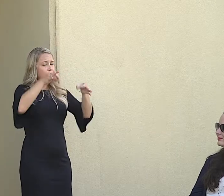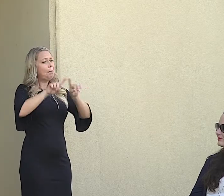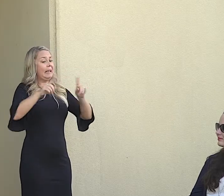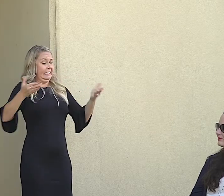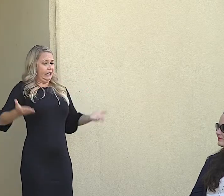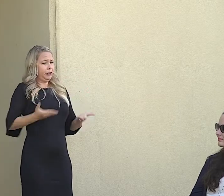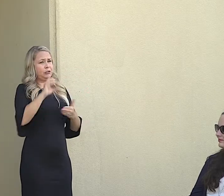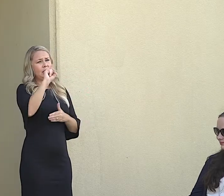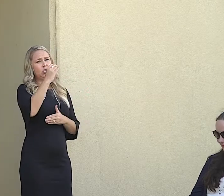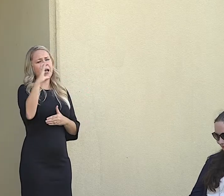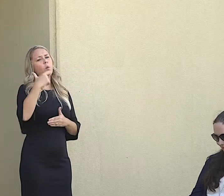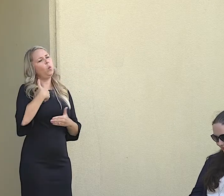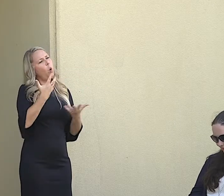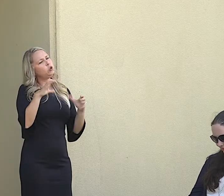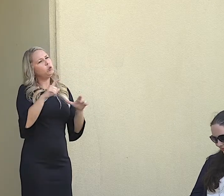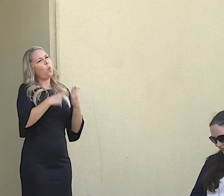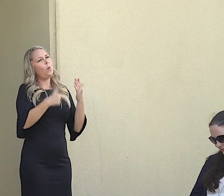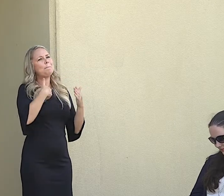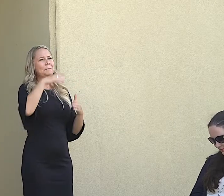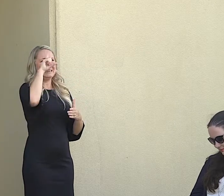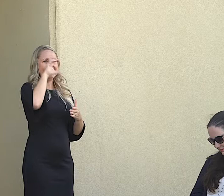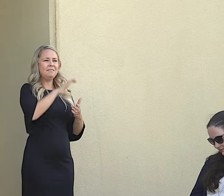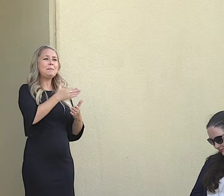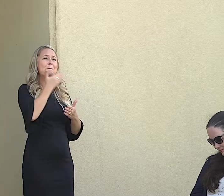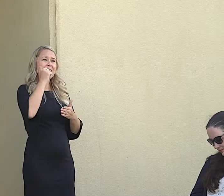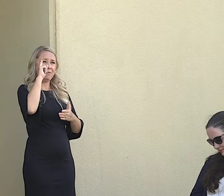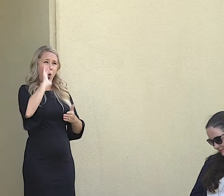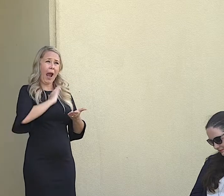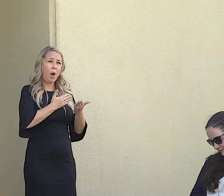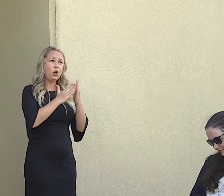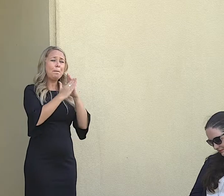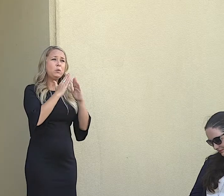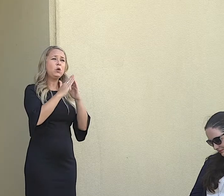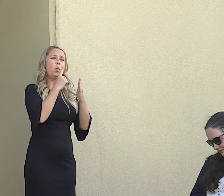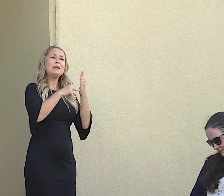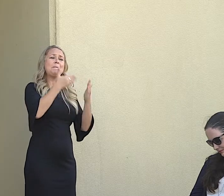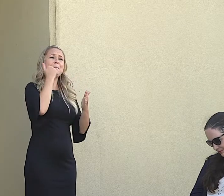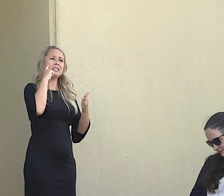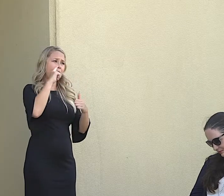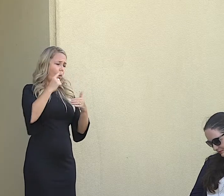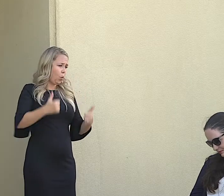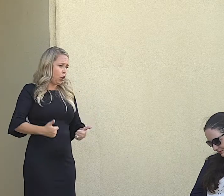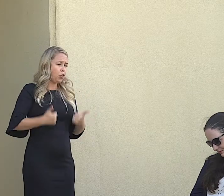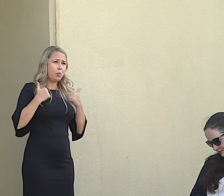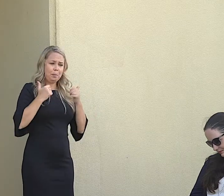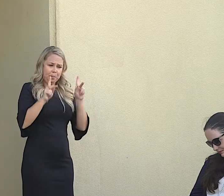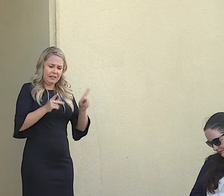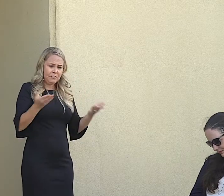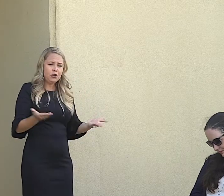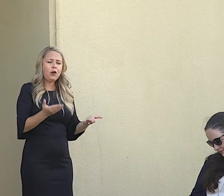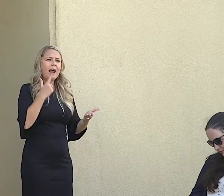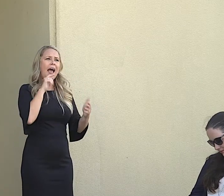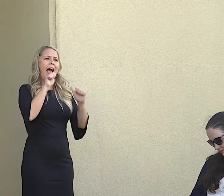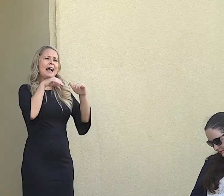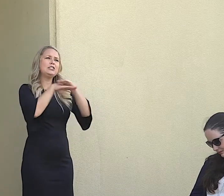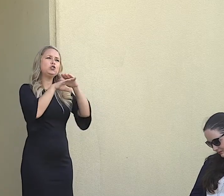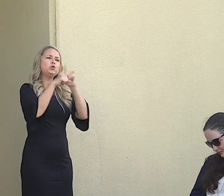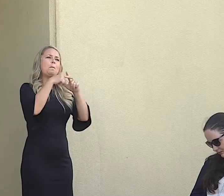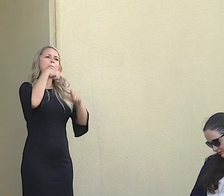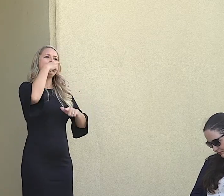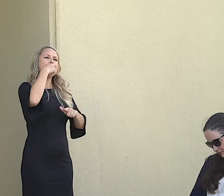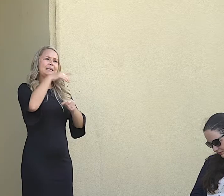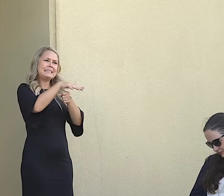Johns County, we want to do what we believe is best for our community, what's best for the residents, while allowing people to continue to access public